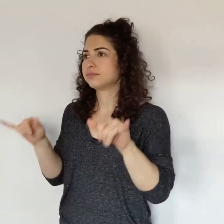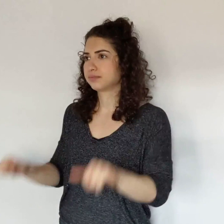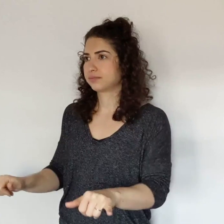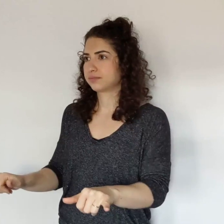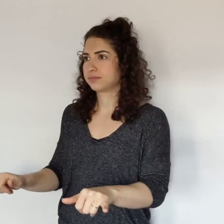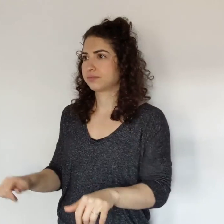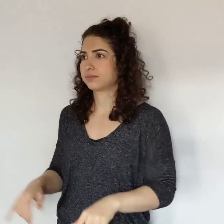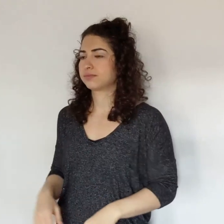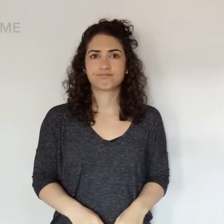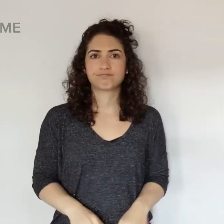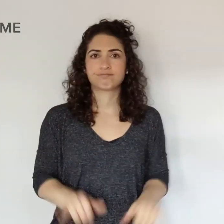Stay.